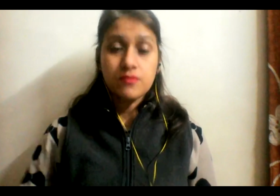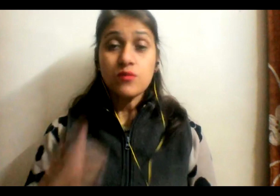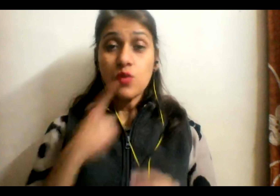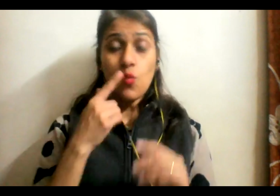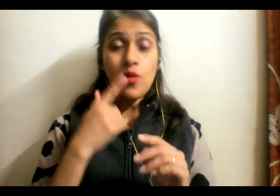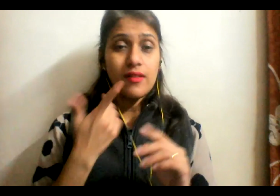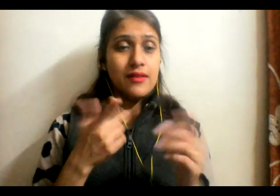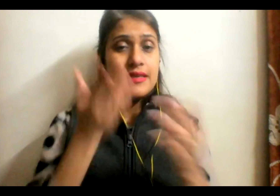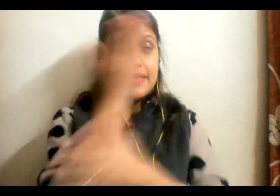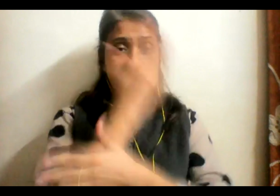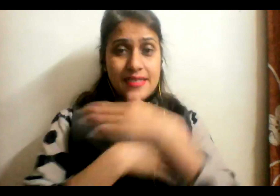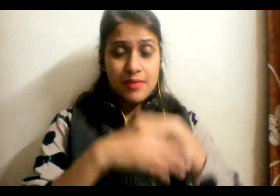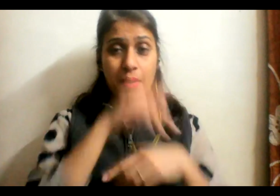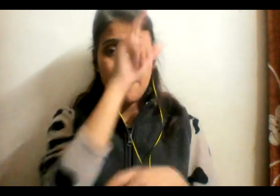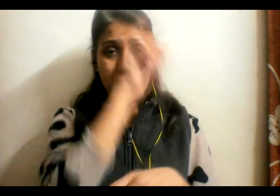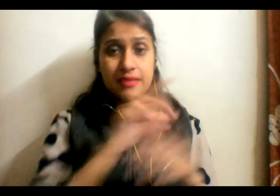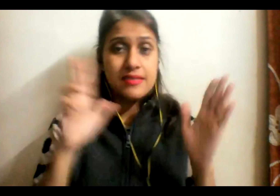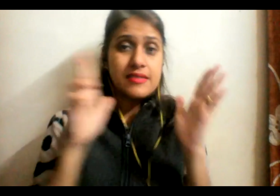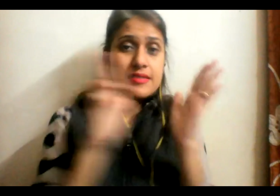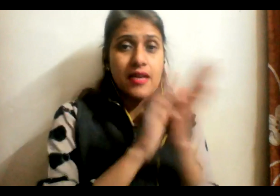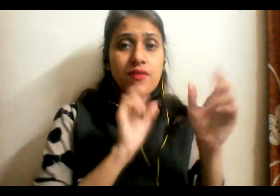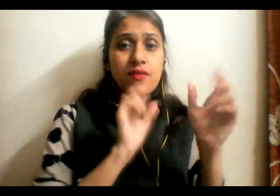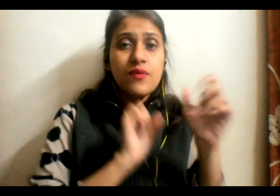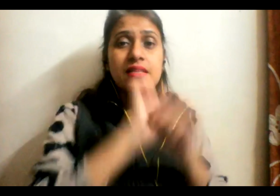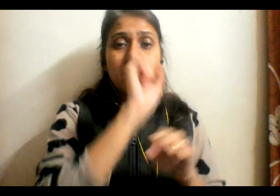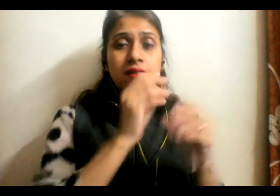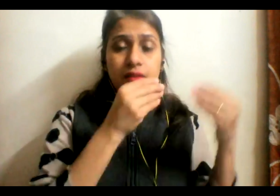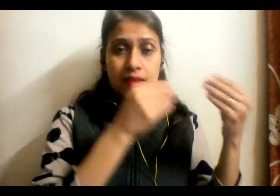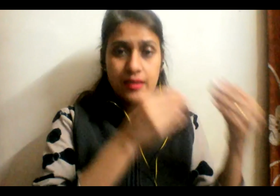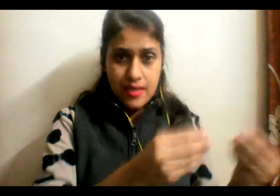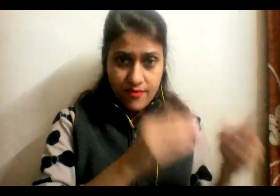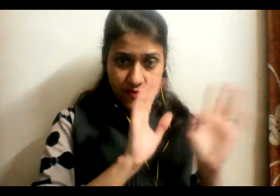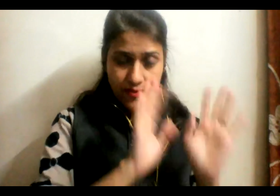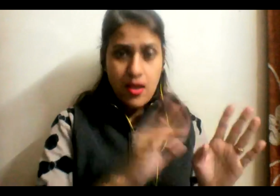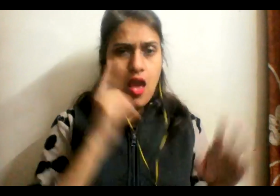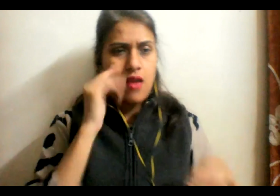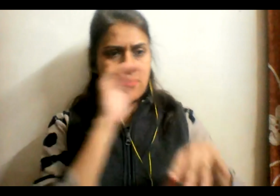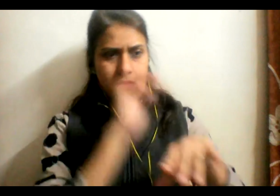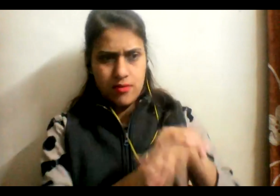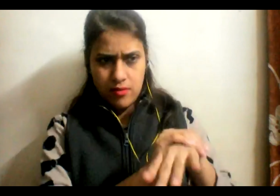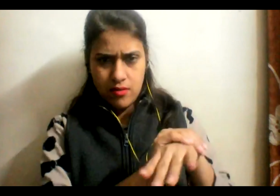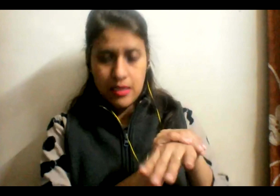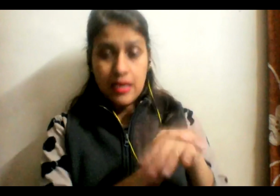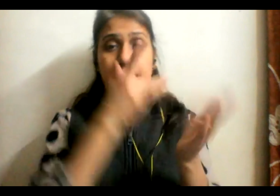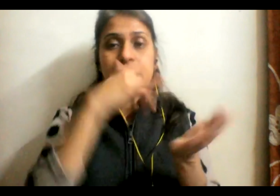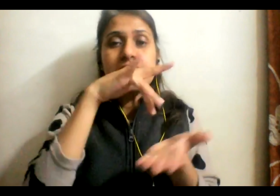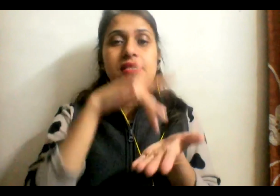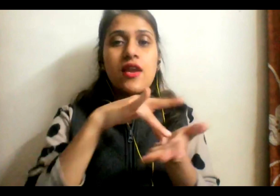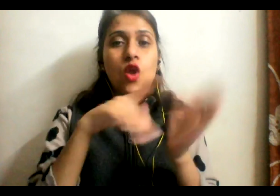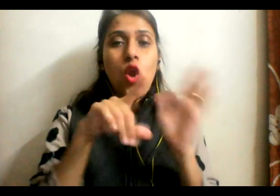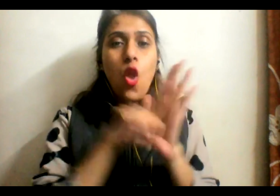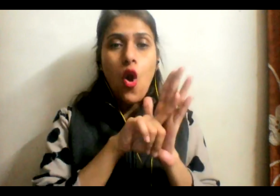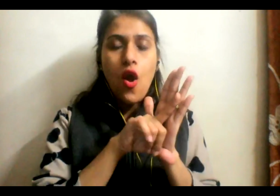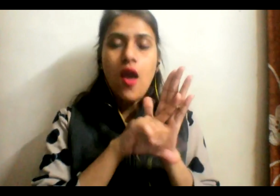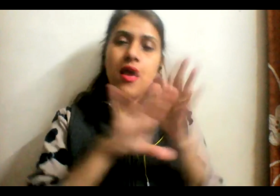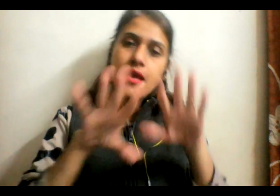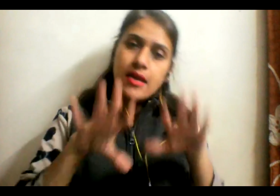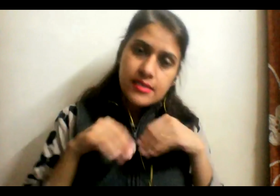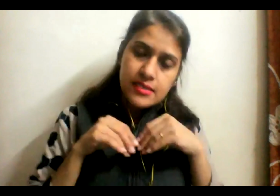person, eventually all the disabilities that have been identified by the central law are accepted